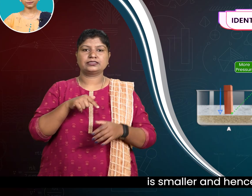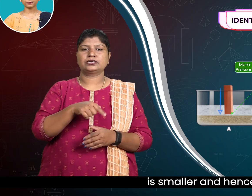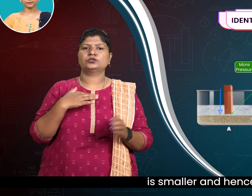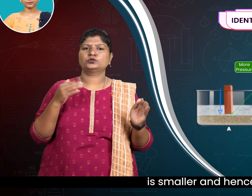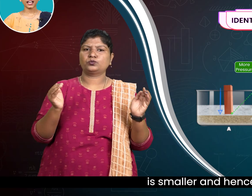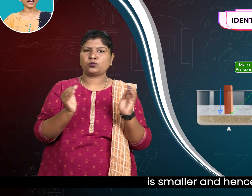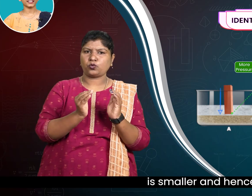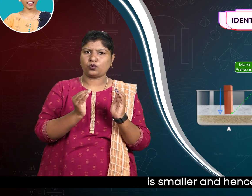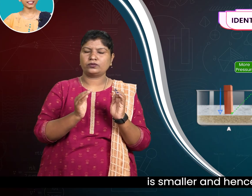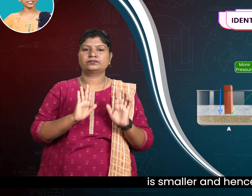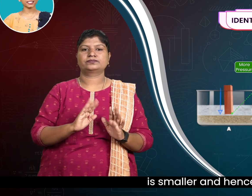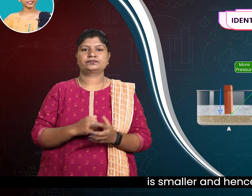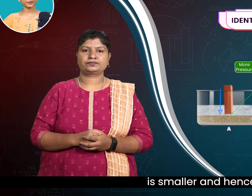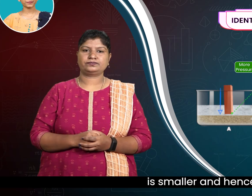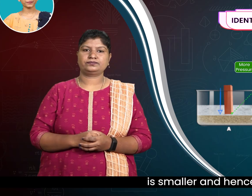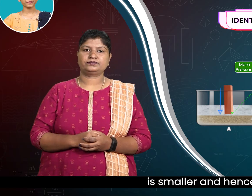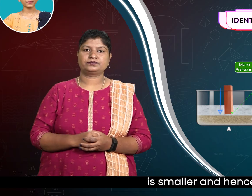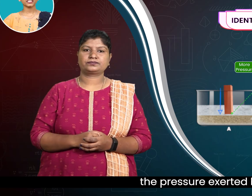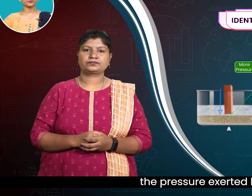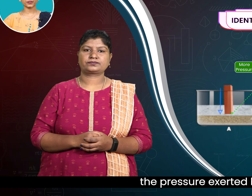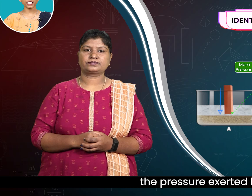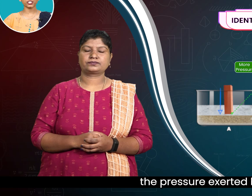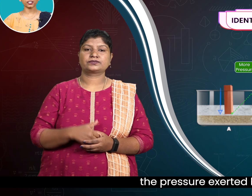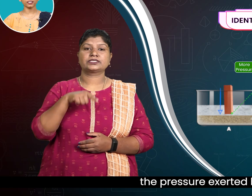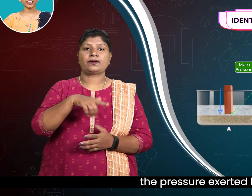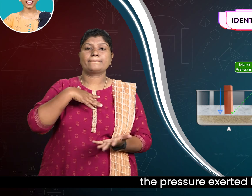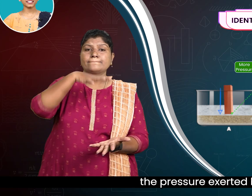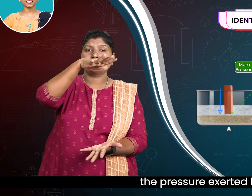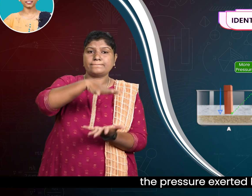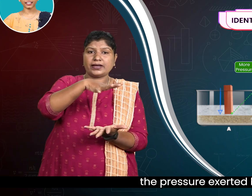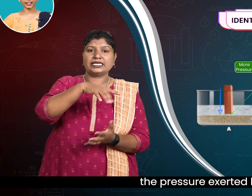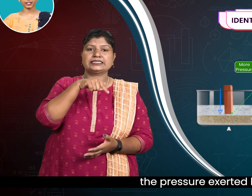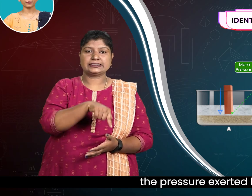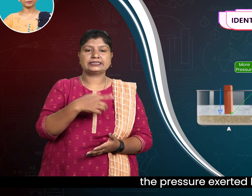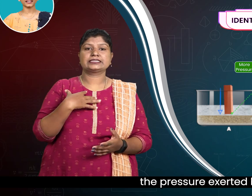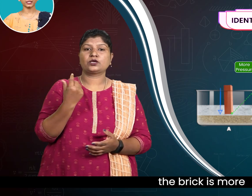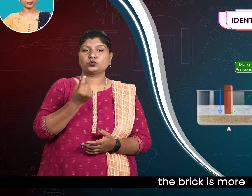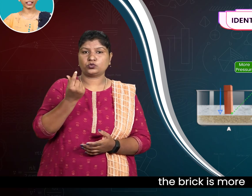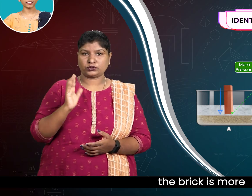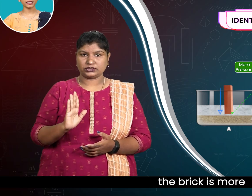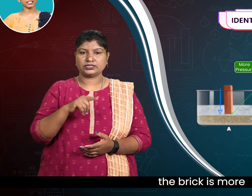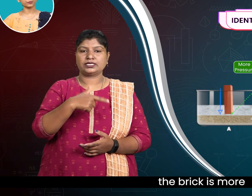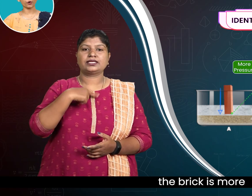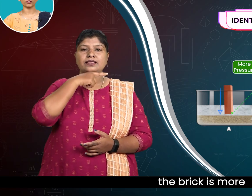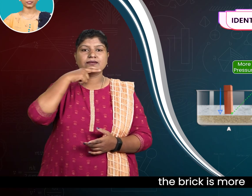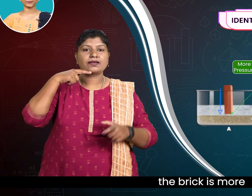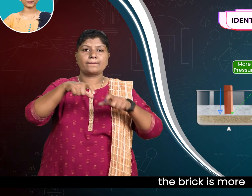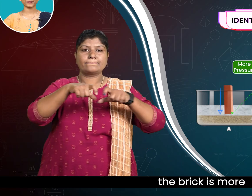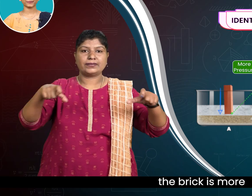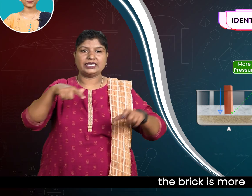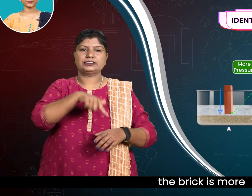smaller, and hence the pressure exerted by the brick is